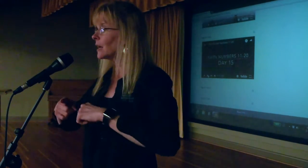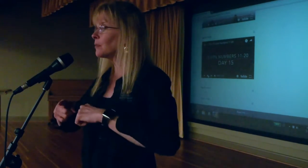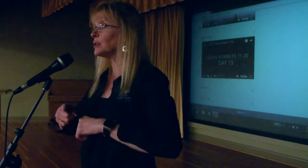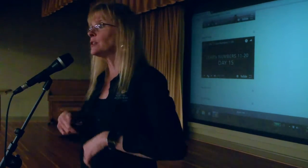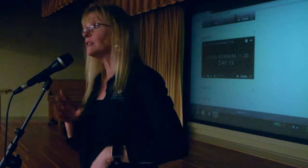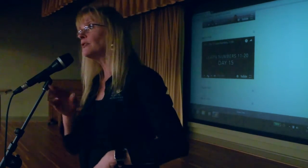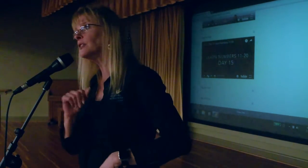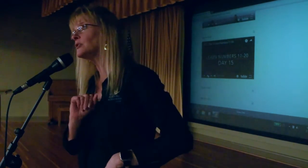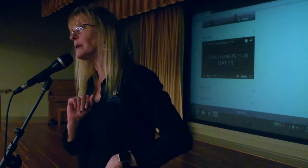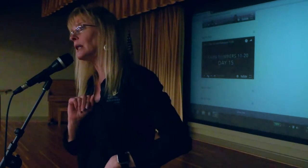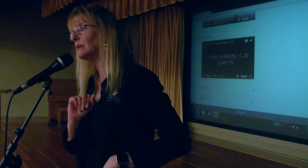but you didn't finger spell